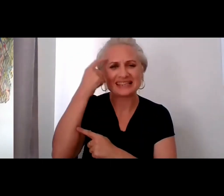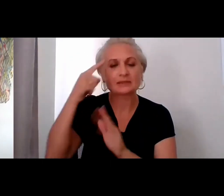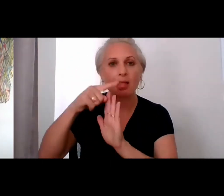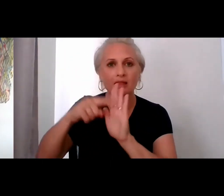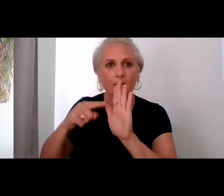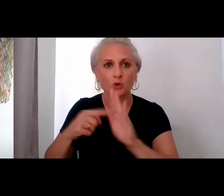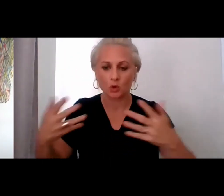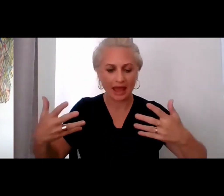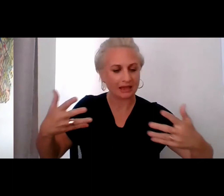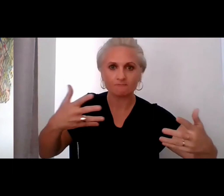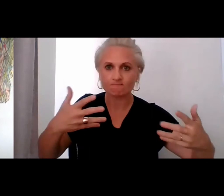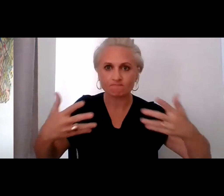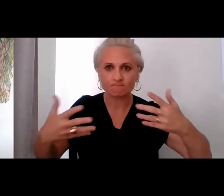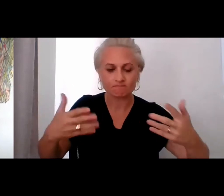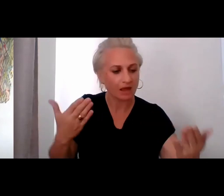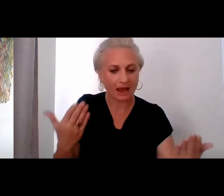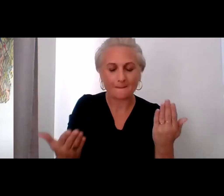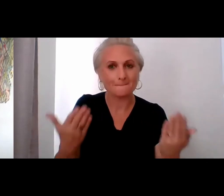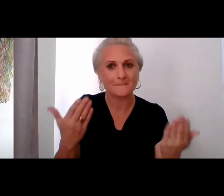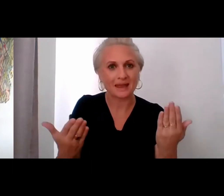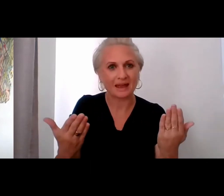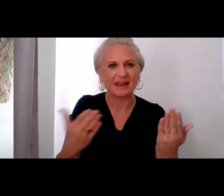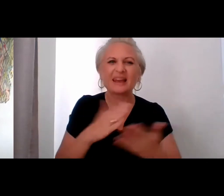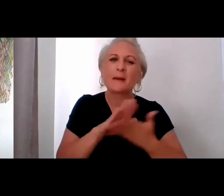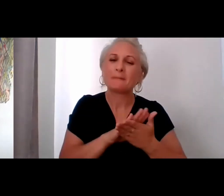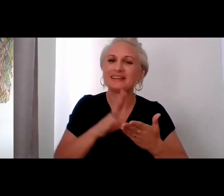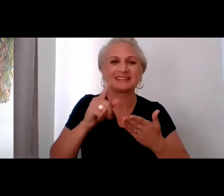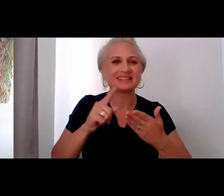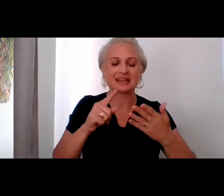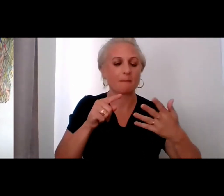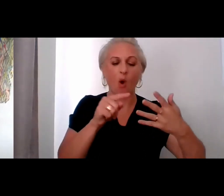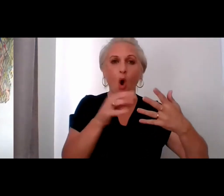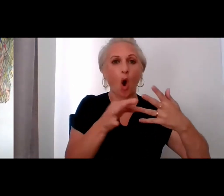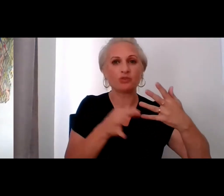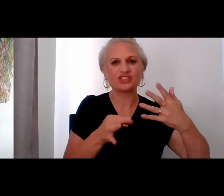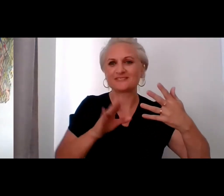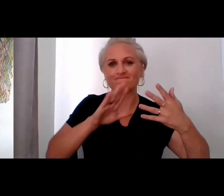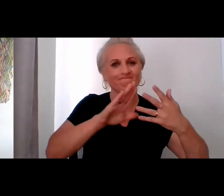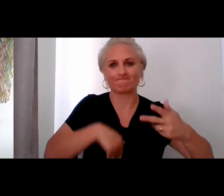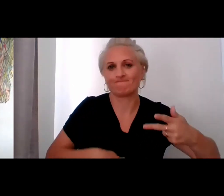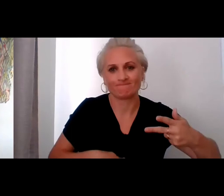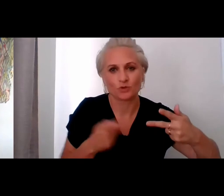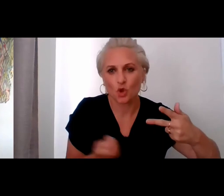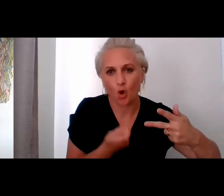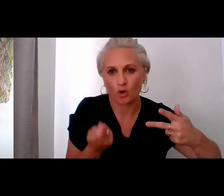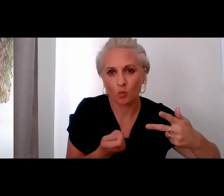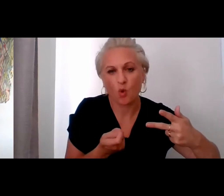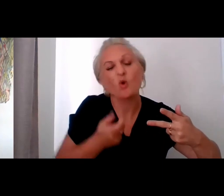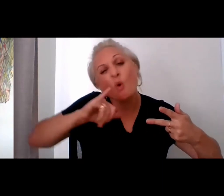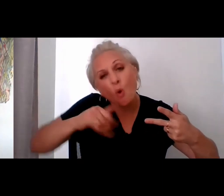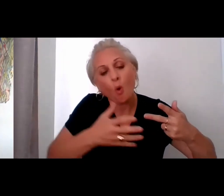some options could either fall off at this stage or could start to reveal themselves as longer-term